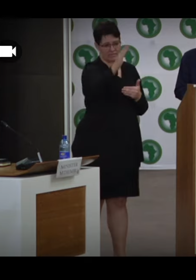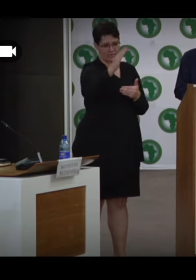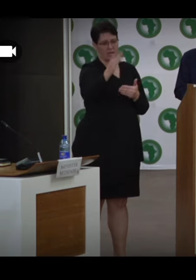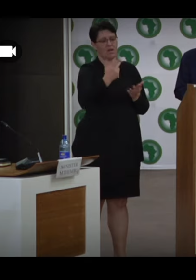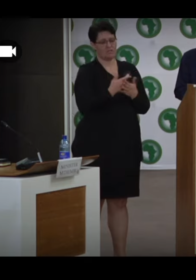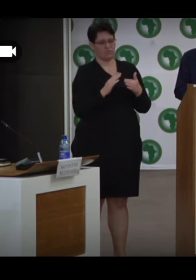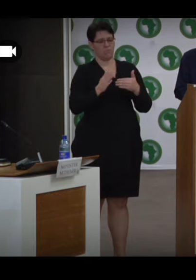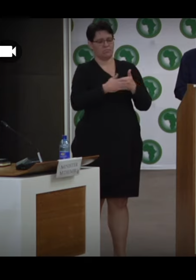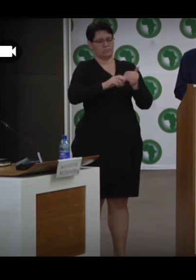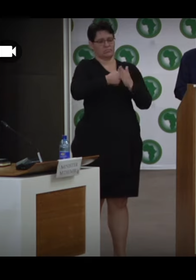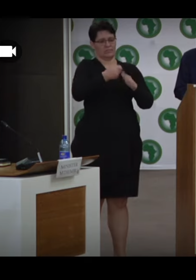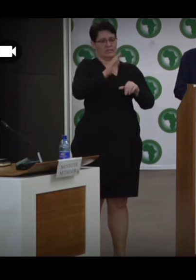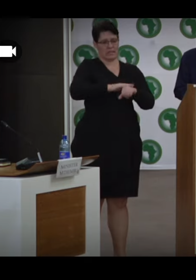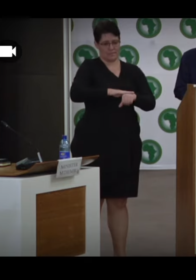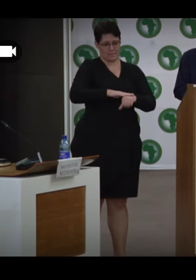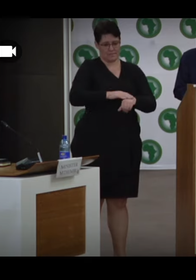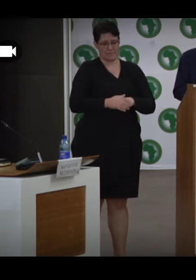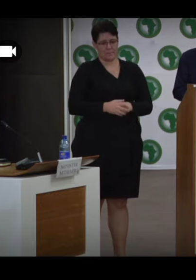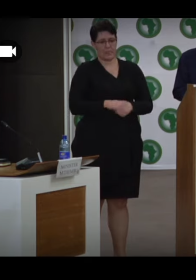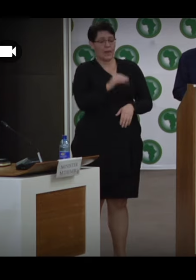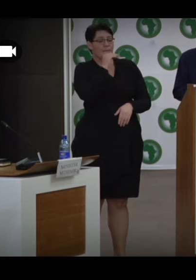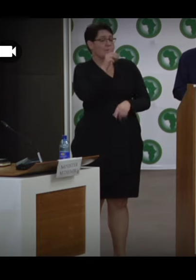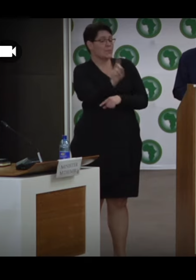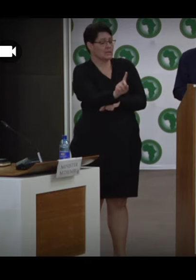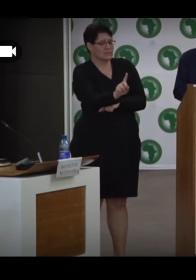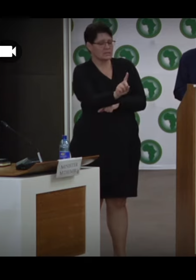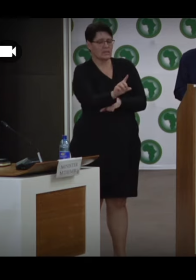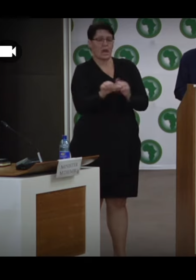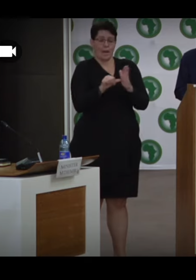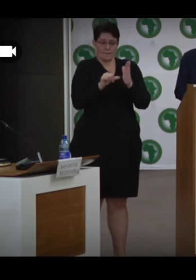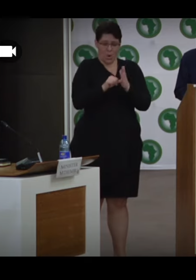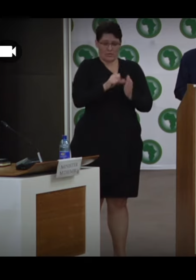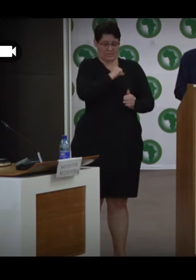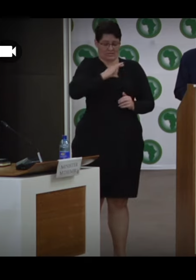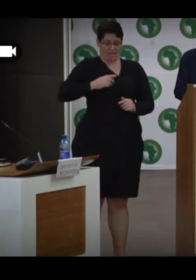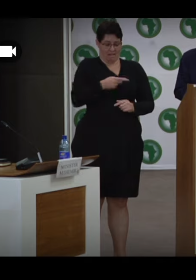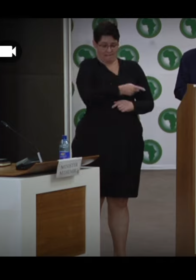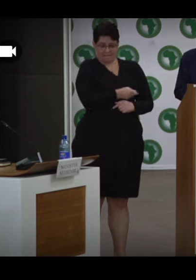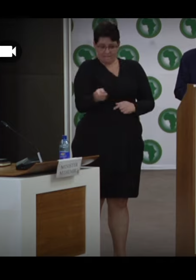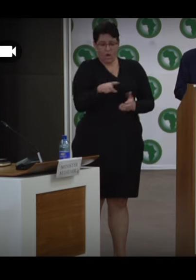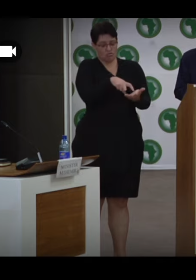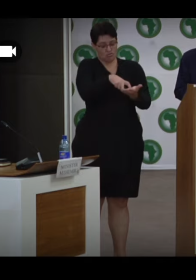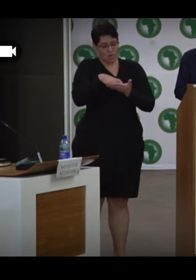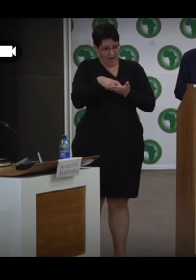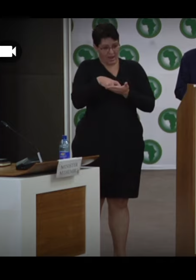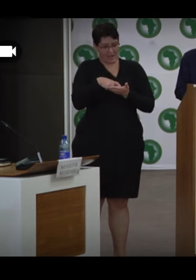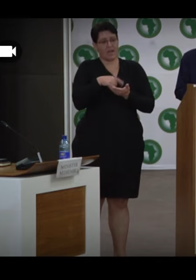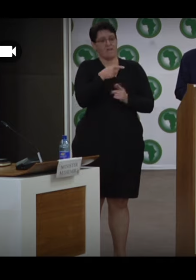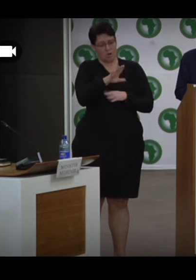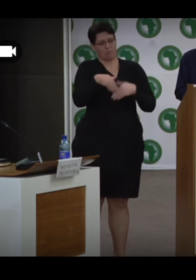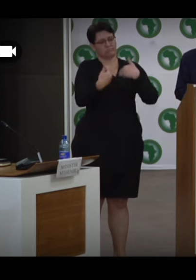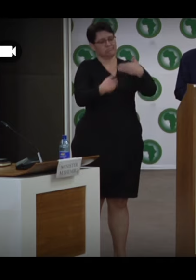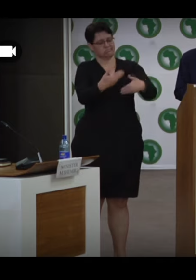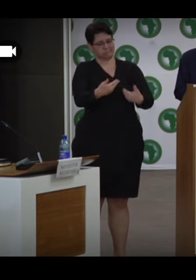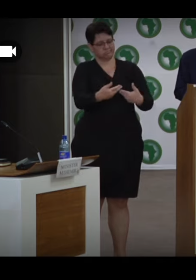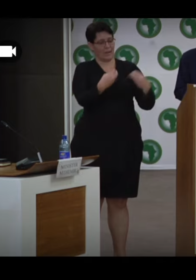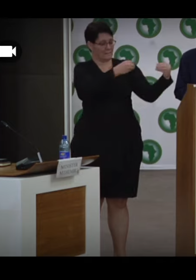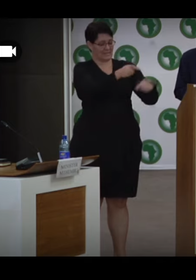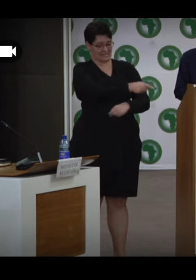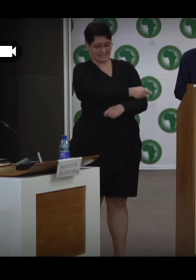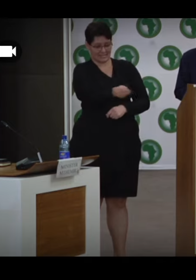the lockdown period. This means that essential personnel required for the continued functioning of